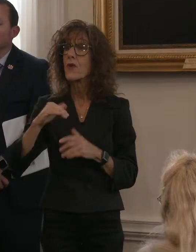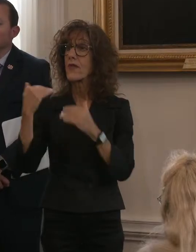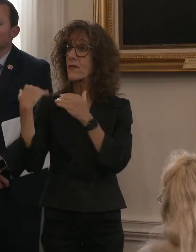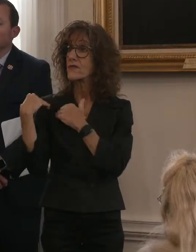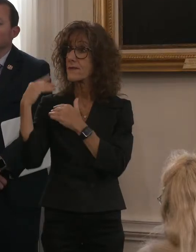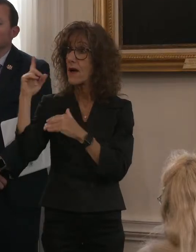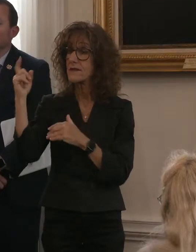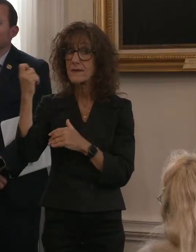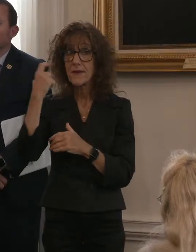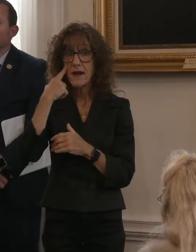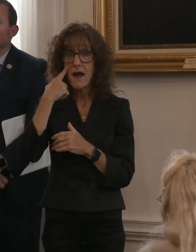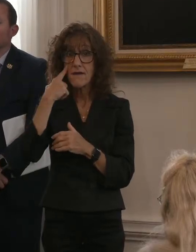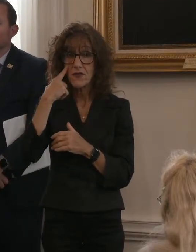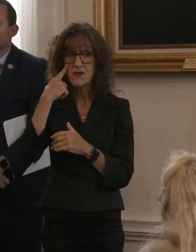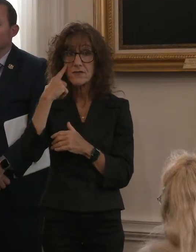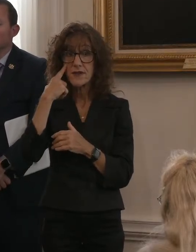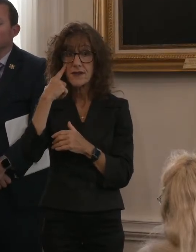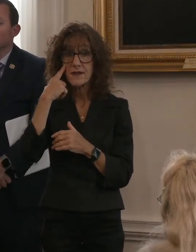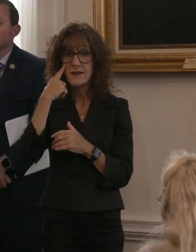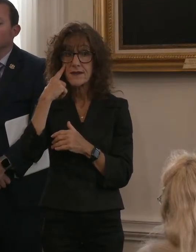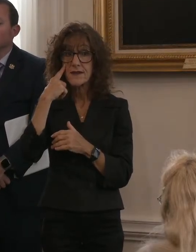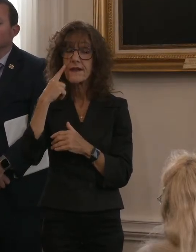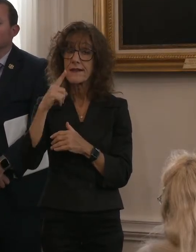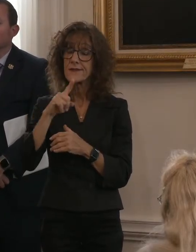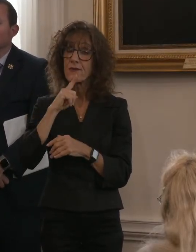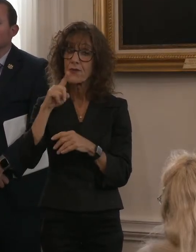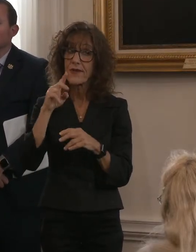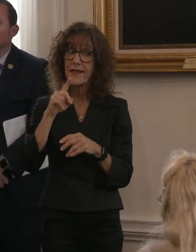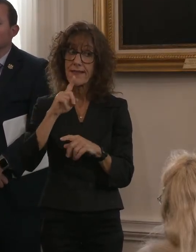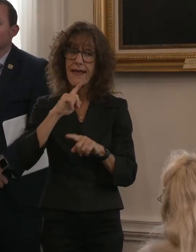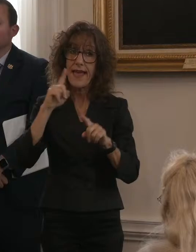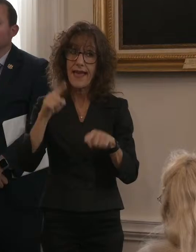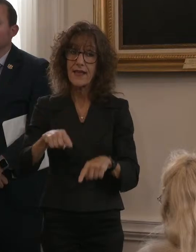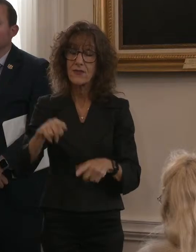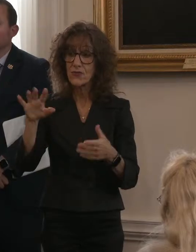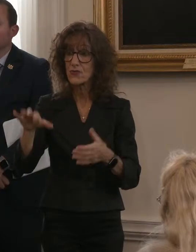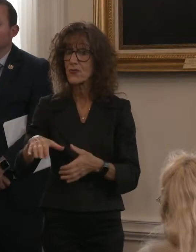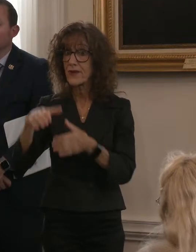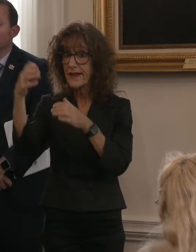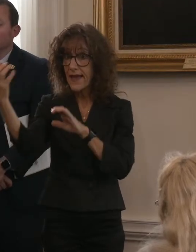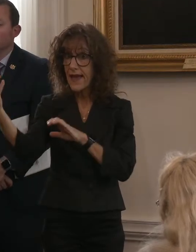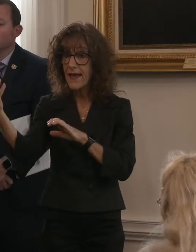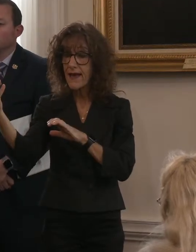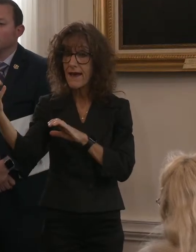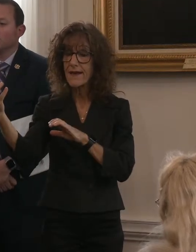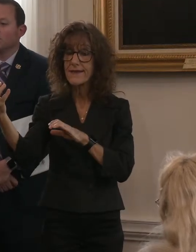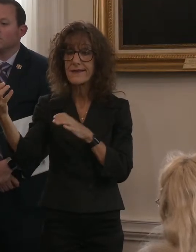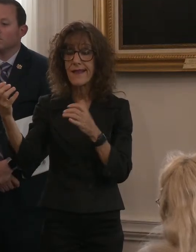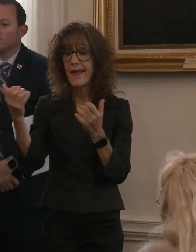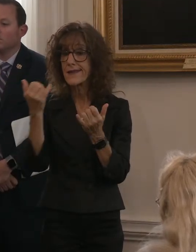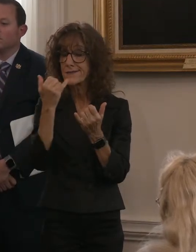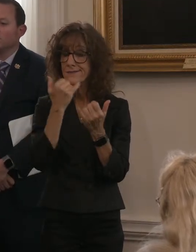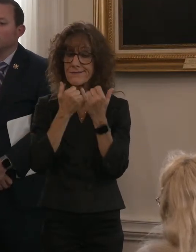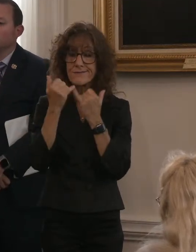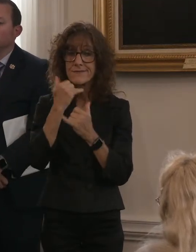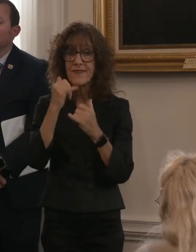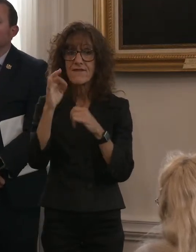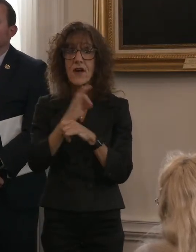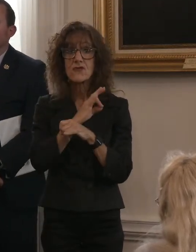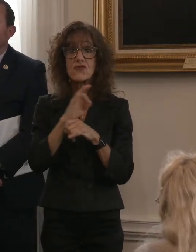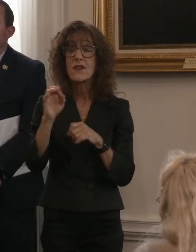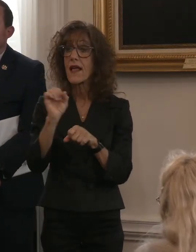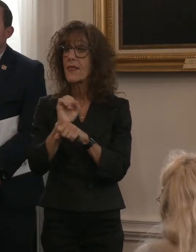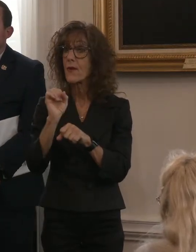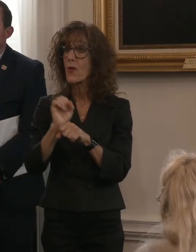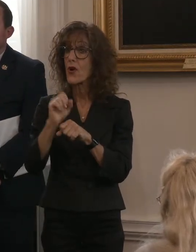responsible governing is a real answer to chaos and dysfunction, and that the work